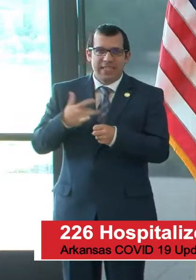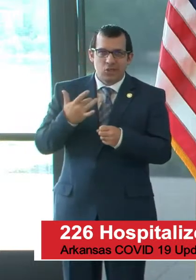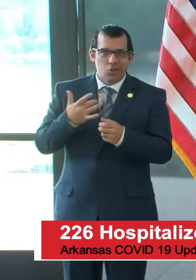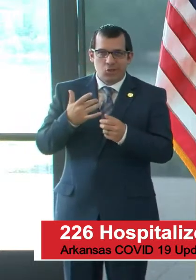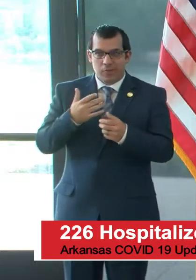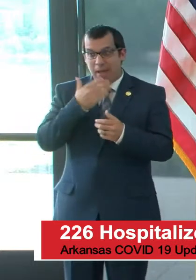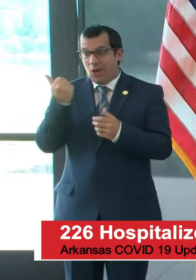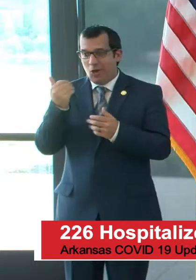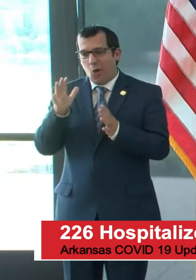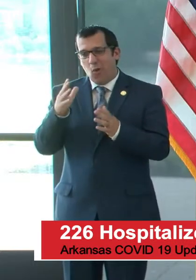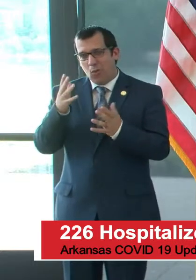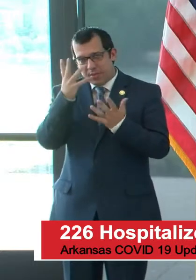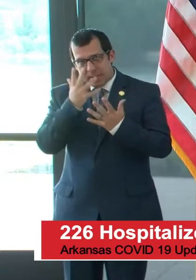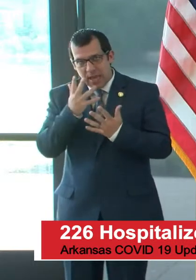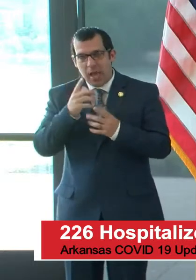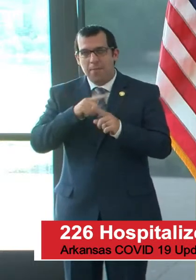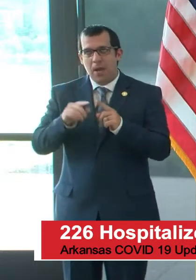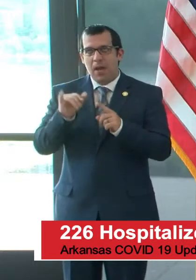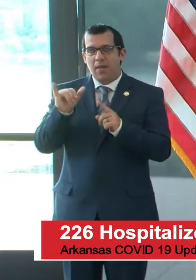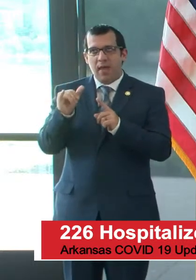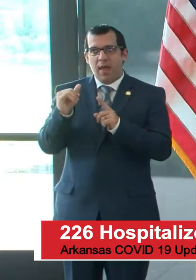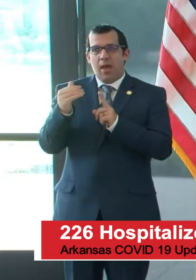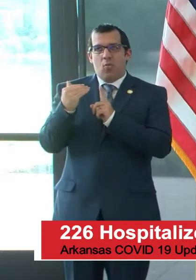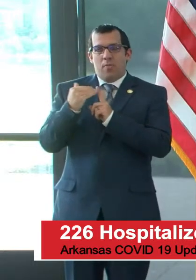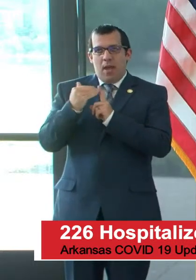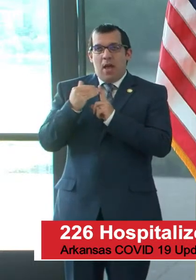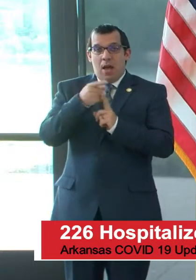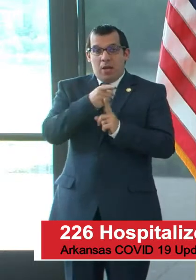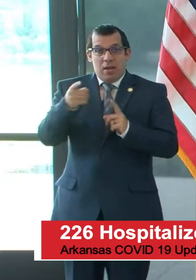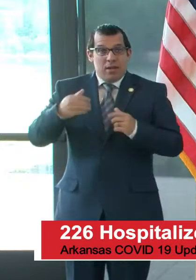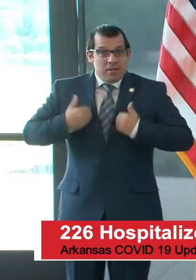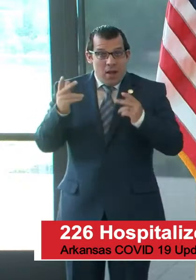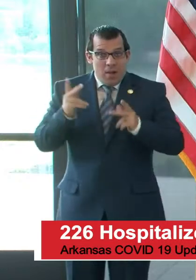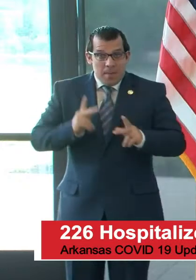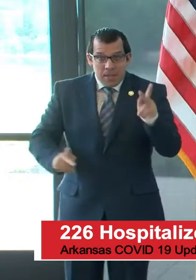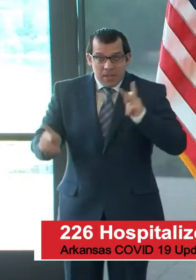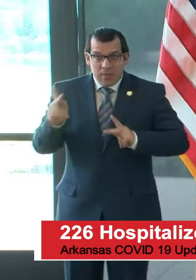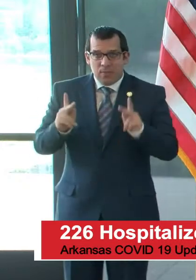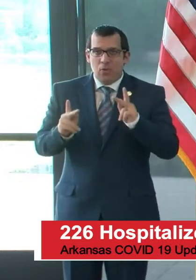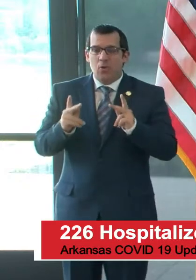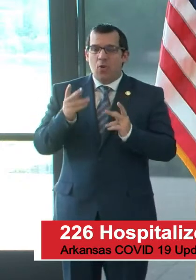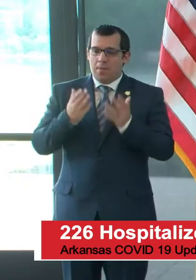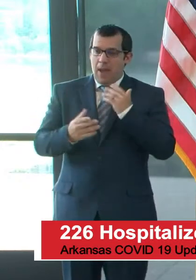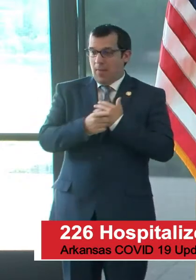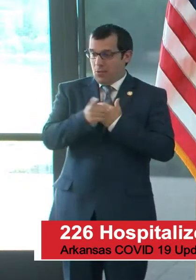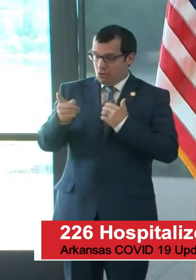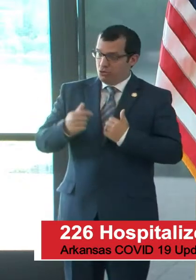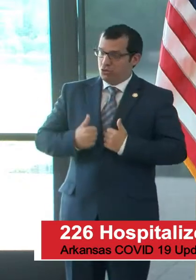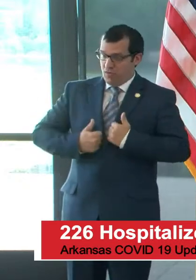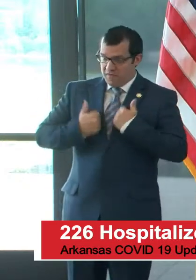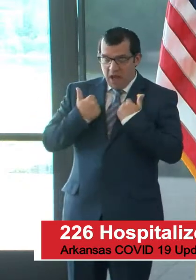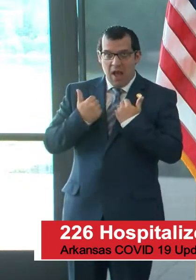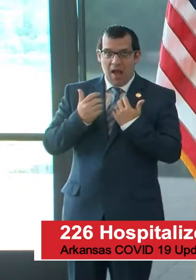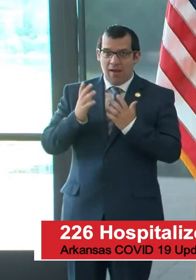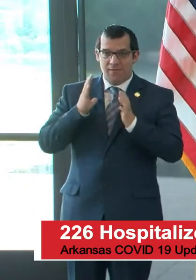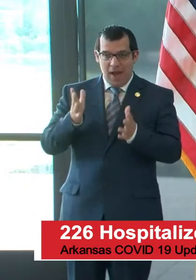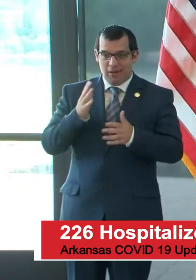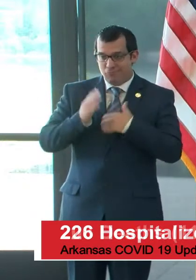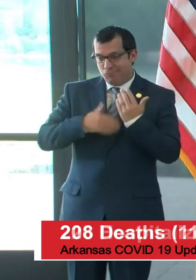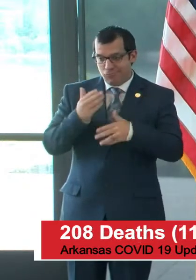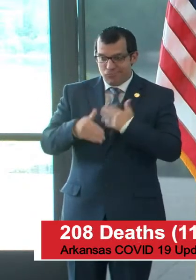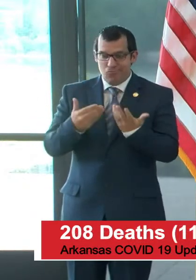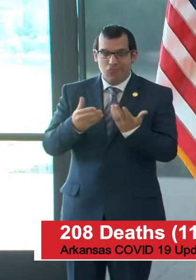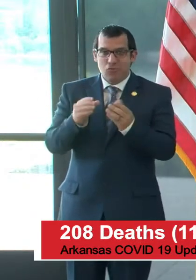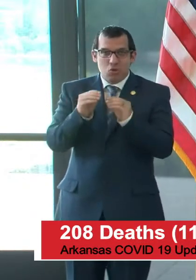very sad, but it is a reminder to young people that while you might survive this very well